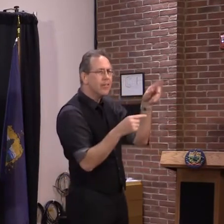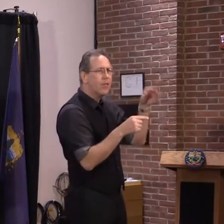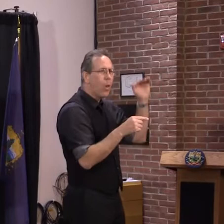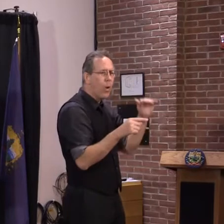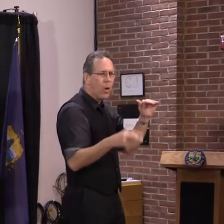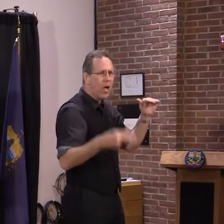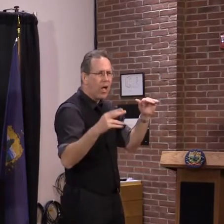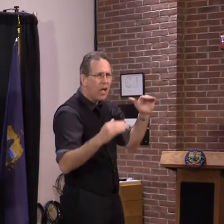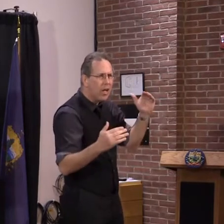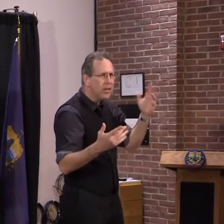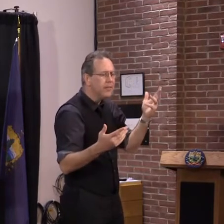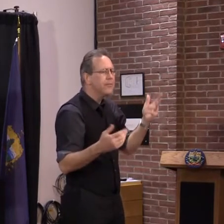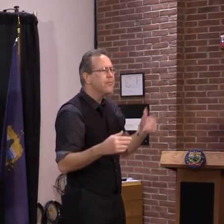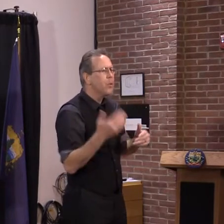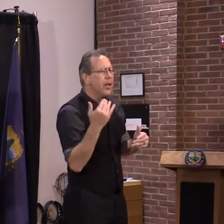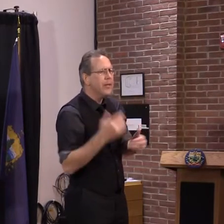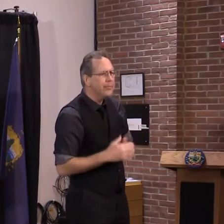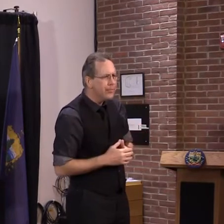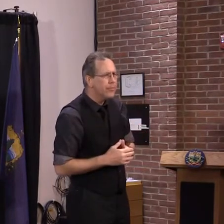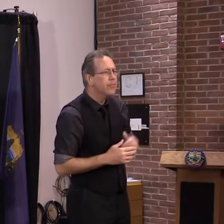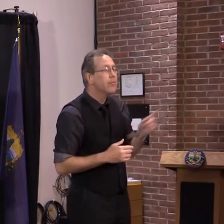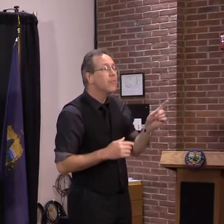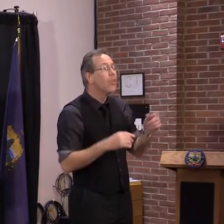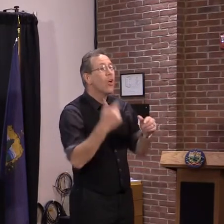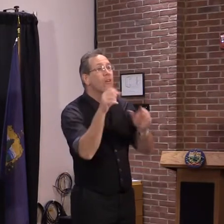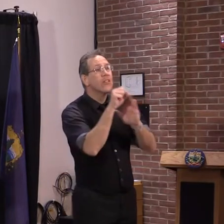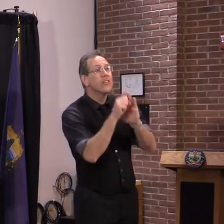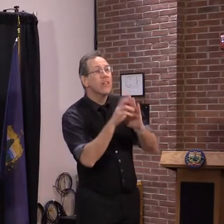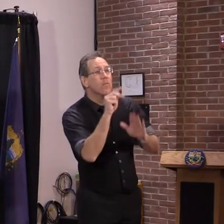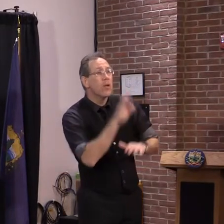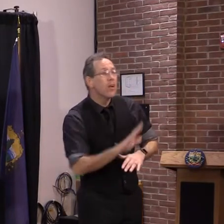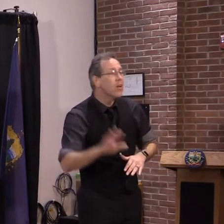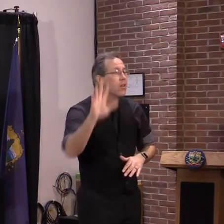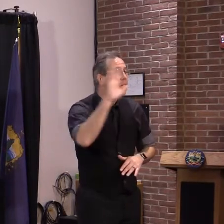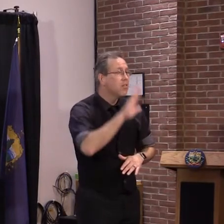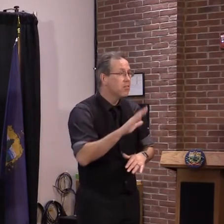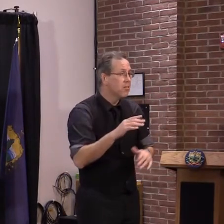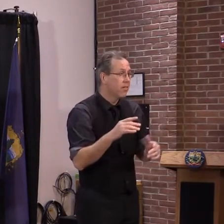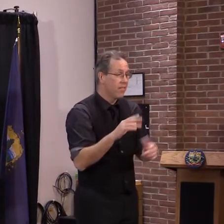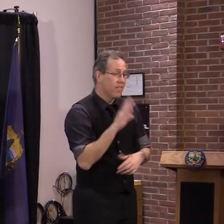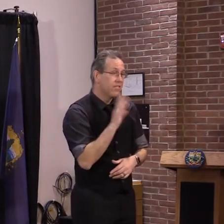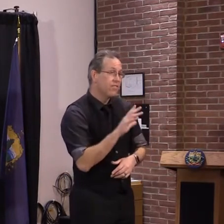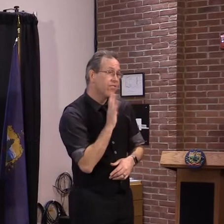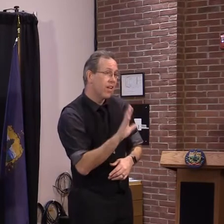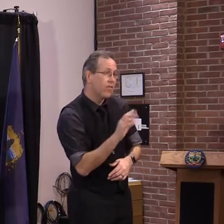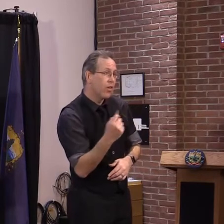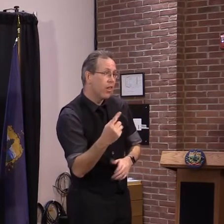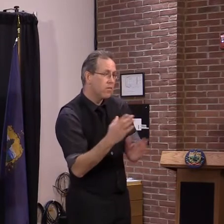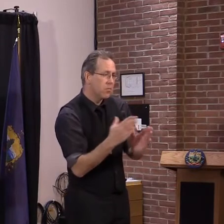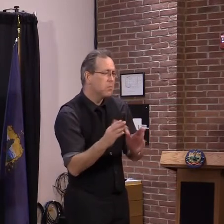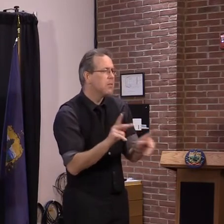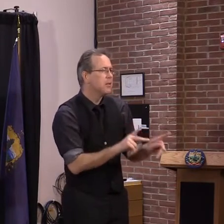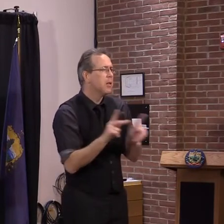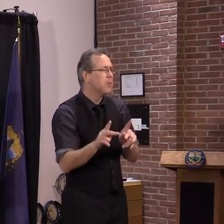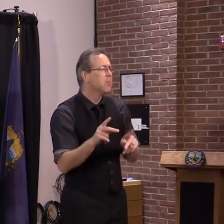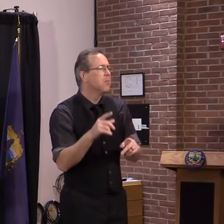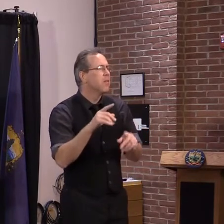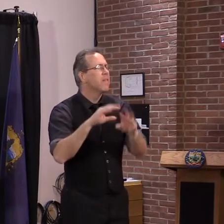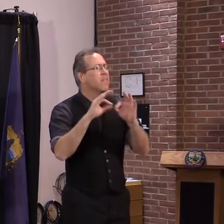that throughout the state, the performance in the 5 to 11-year-olds mirrors that of their parents.